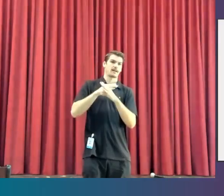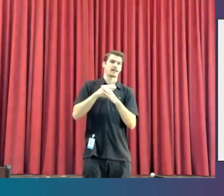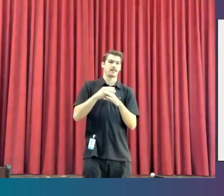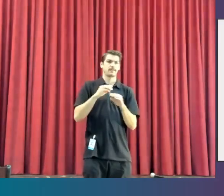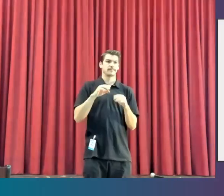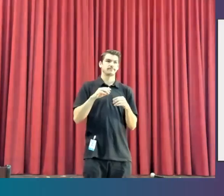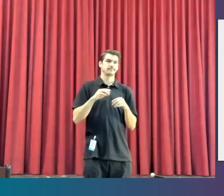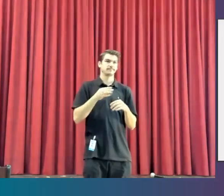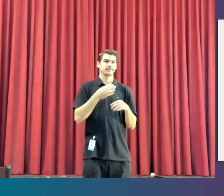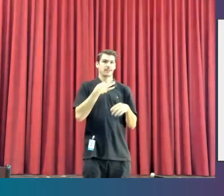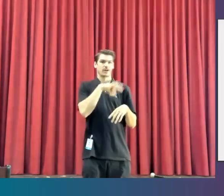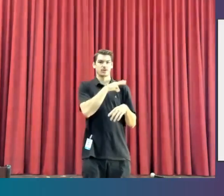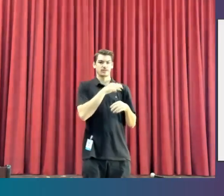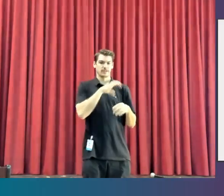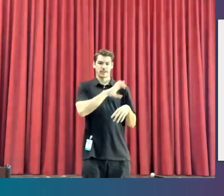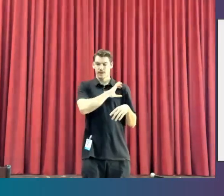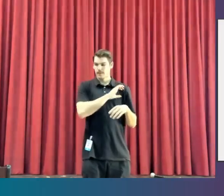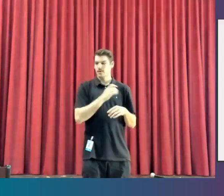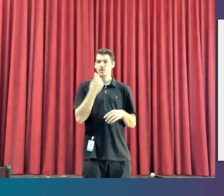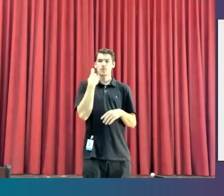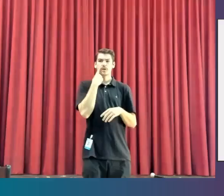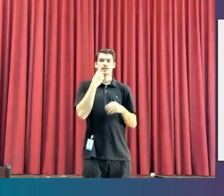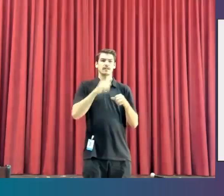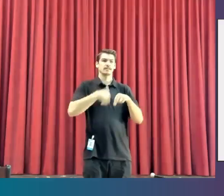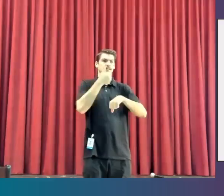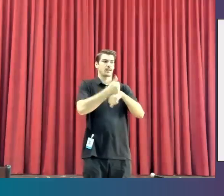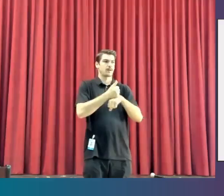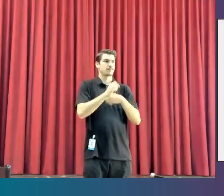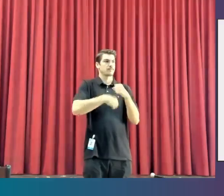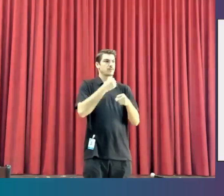characteristic. Essentially, it went into effect in 2020.